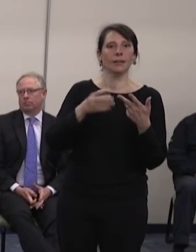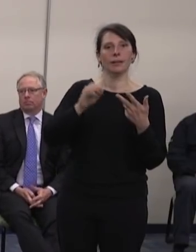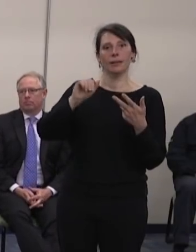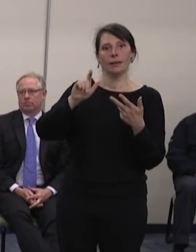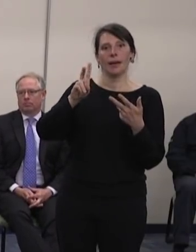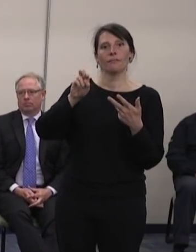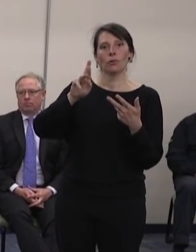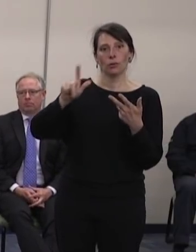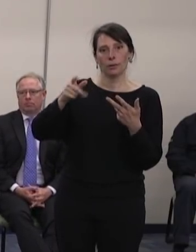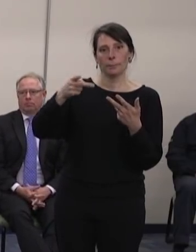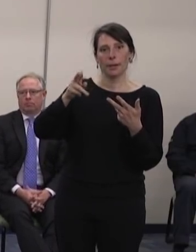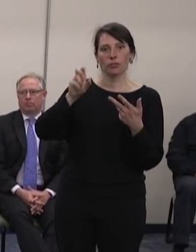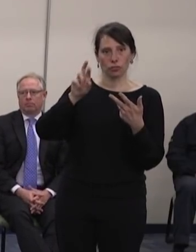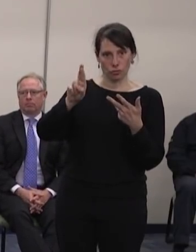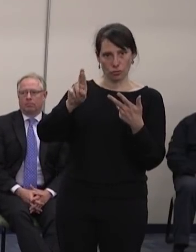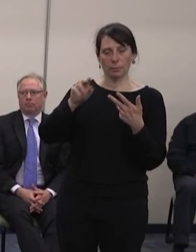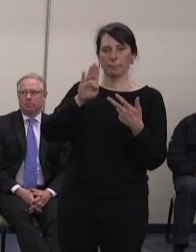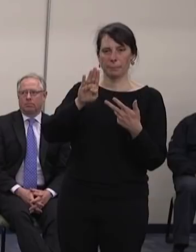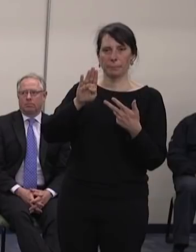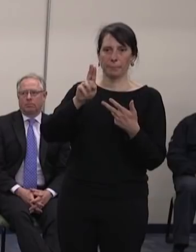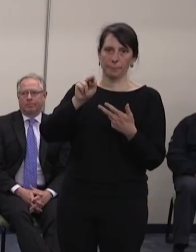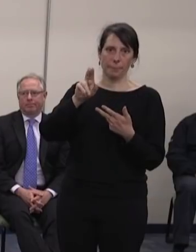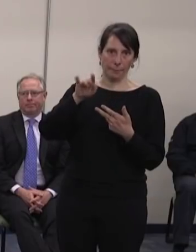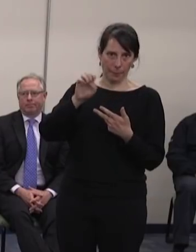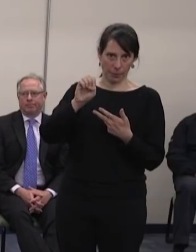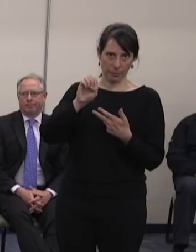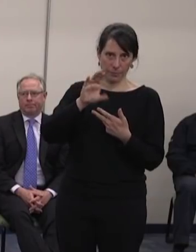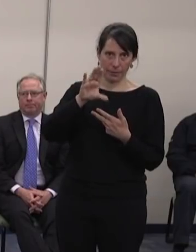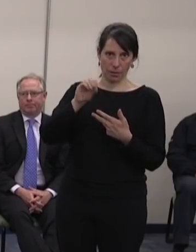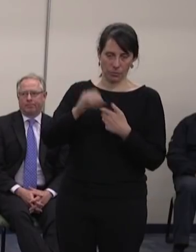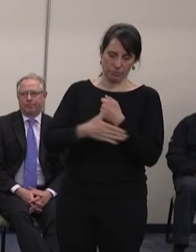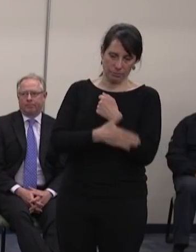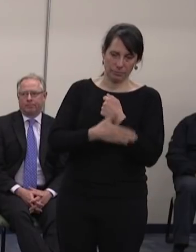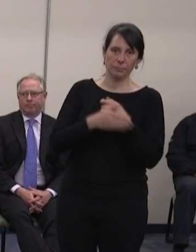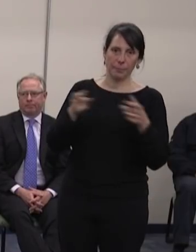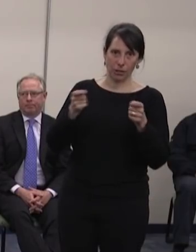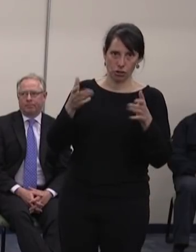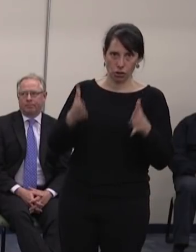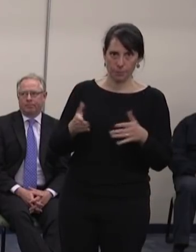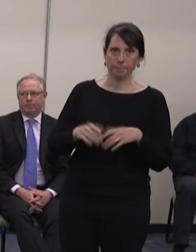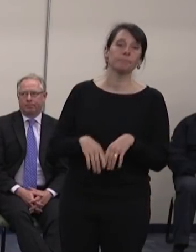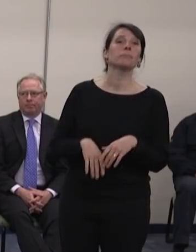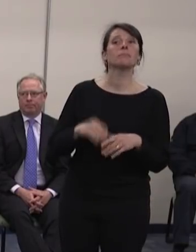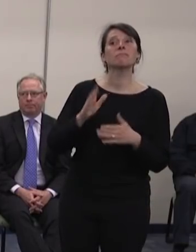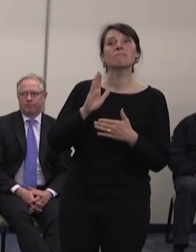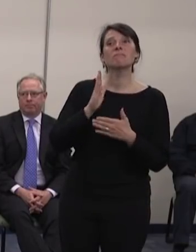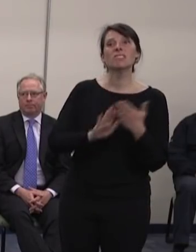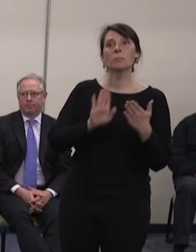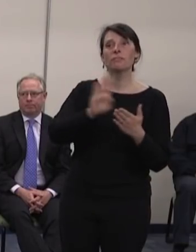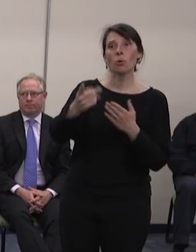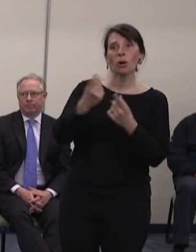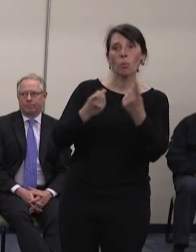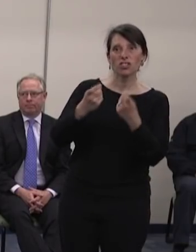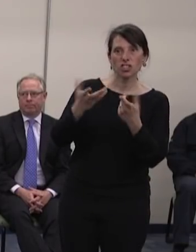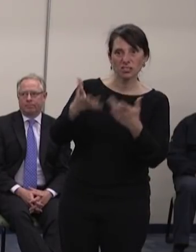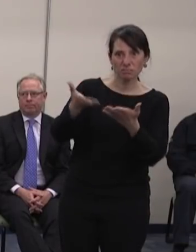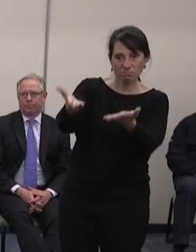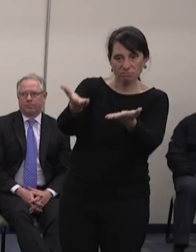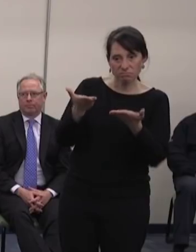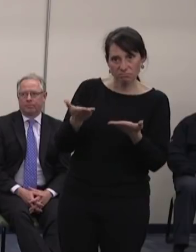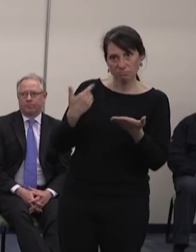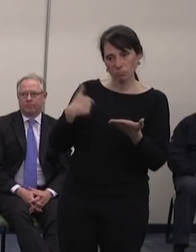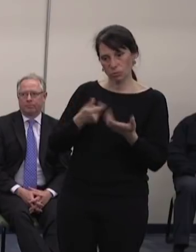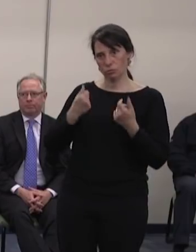Manager. So we have tried to address some of your previously submitted questions in the content of these